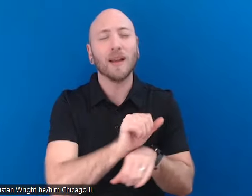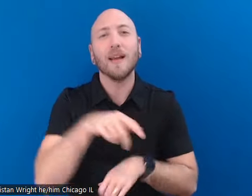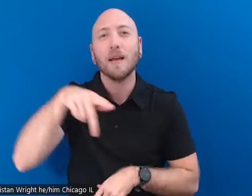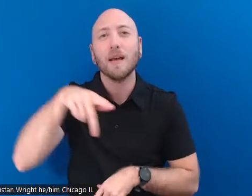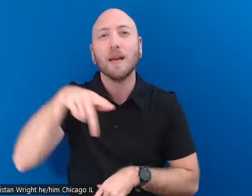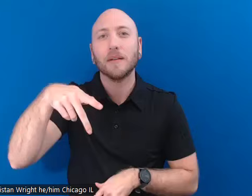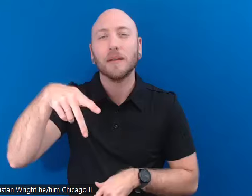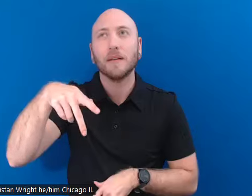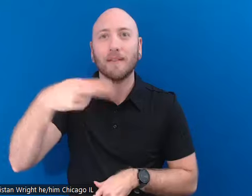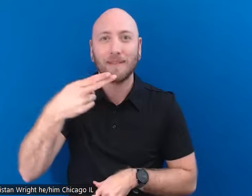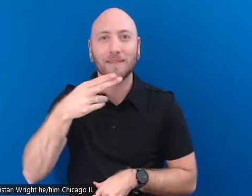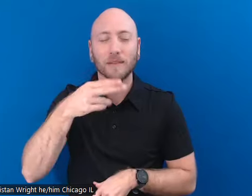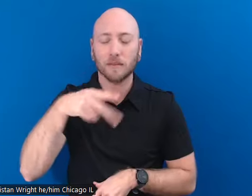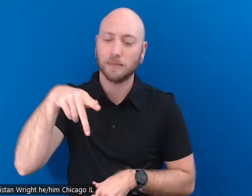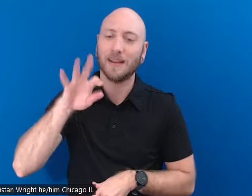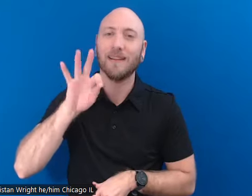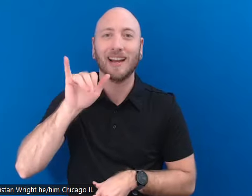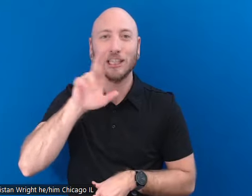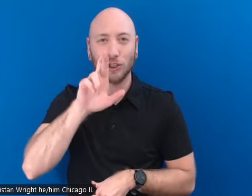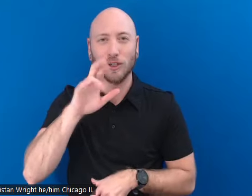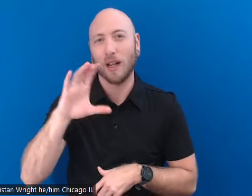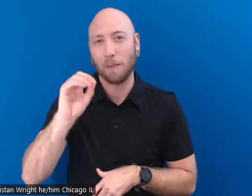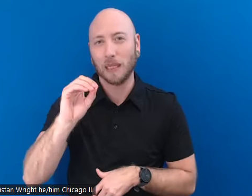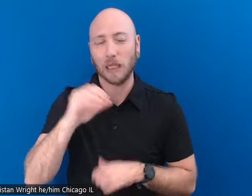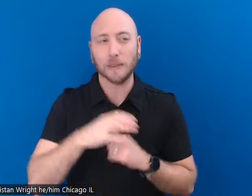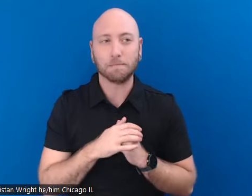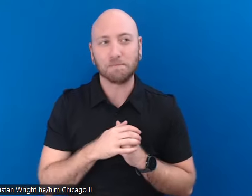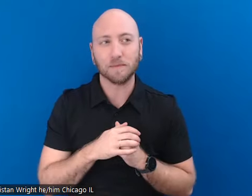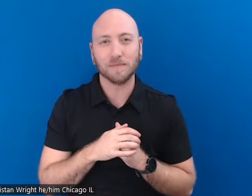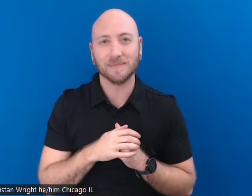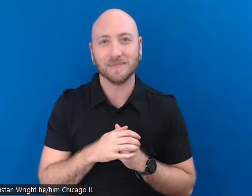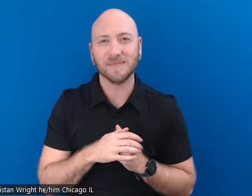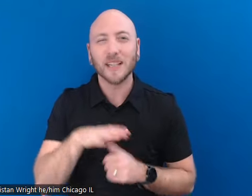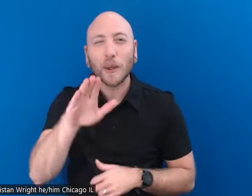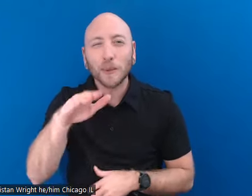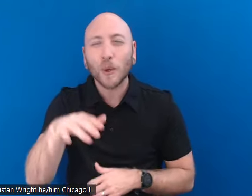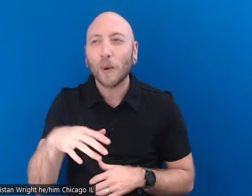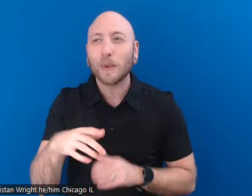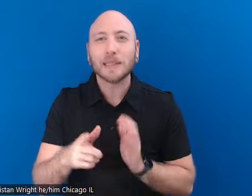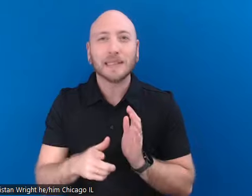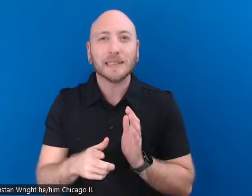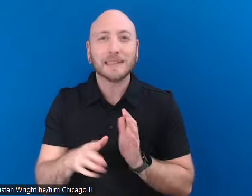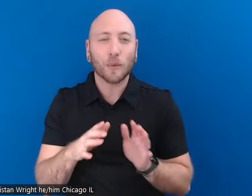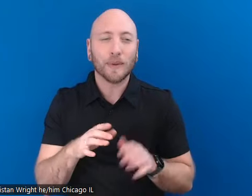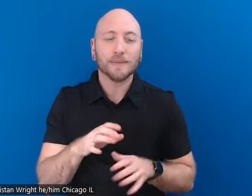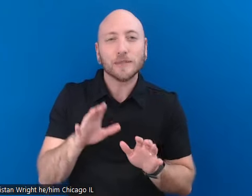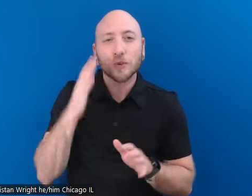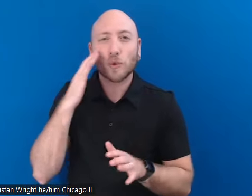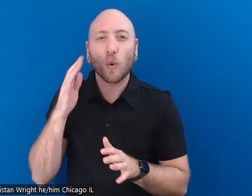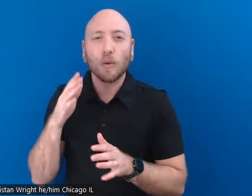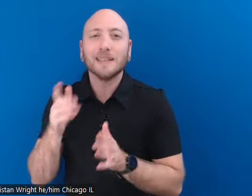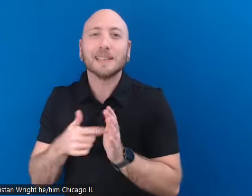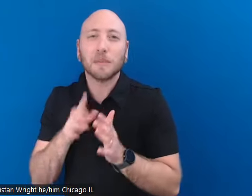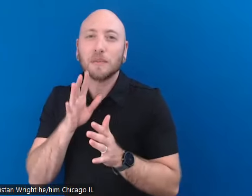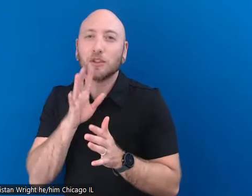few of us in Connecticut who it's almost kind of like if you've ever heard the term military brat, we have Pfizer brats where I was